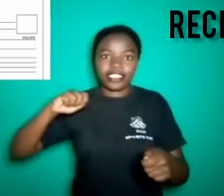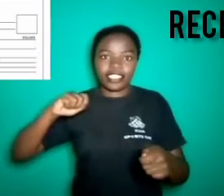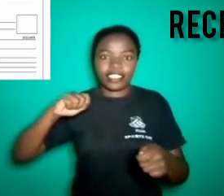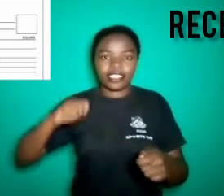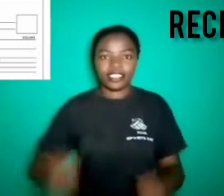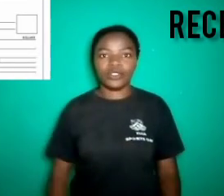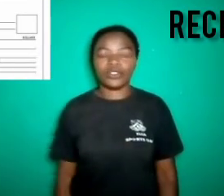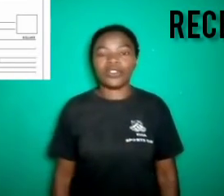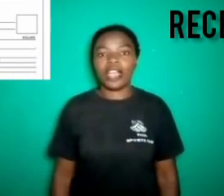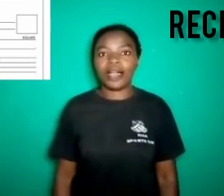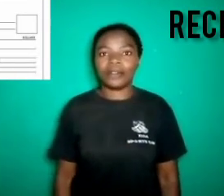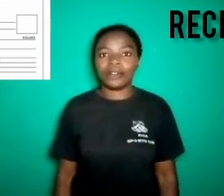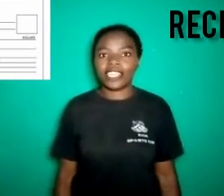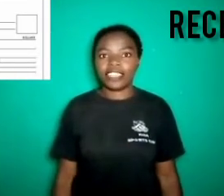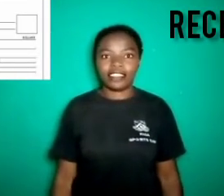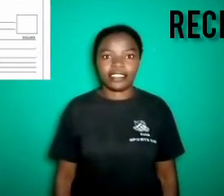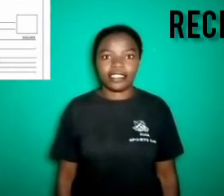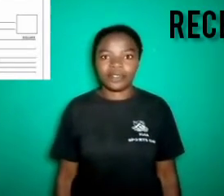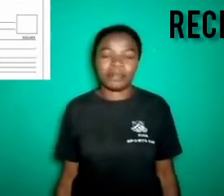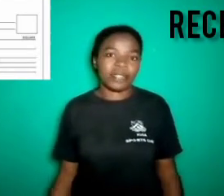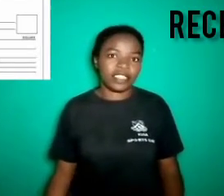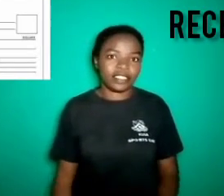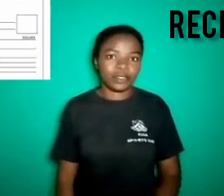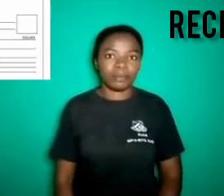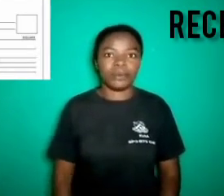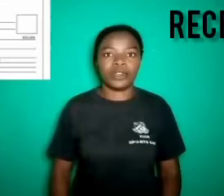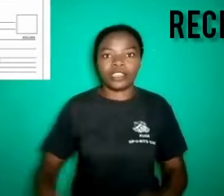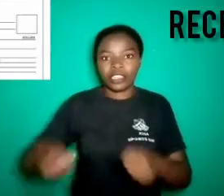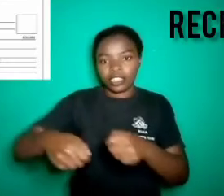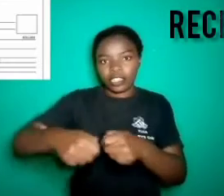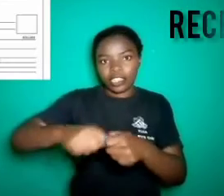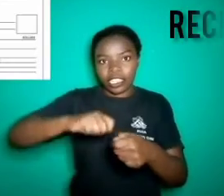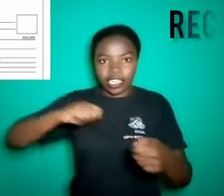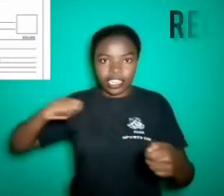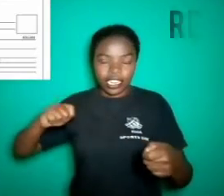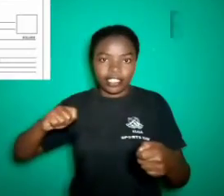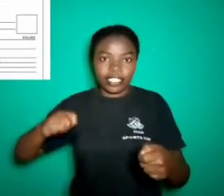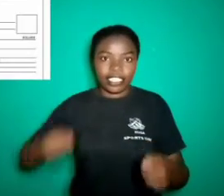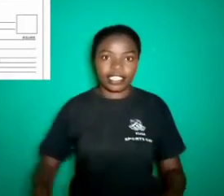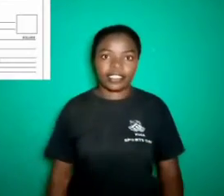Receipt. You show how you tear the receipt from the receipt book. Receipt.